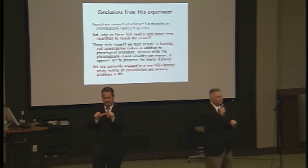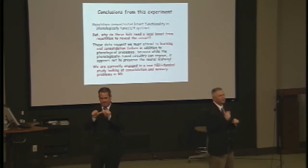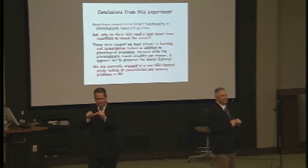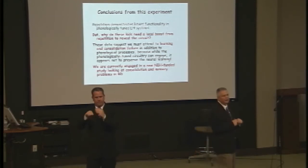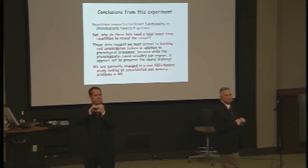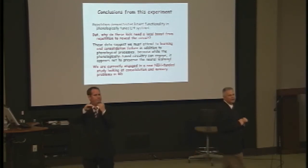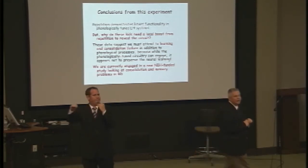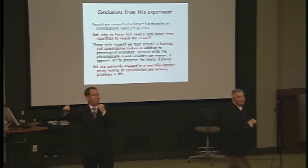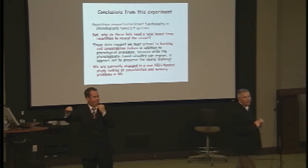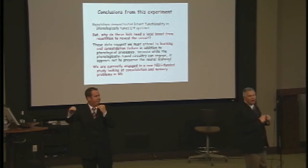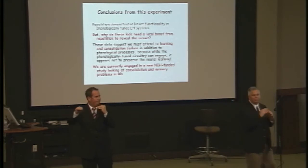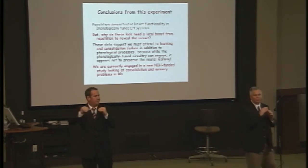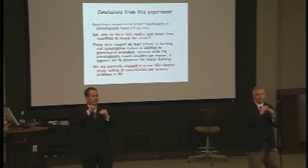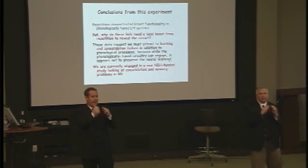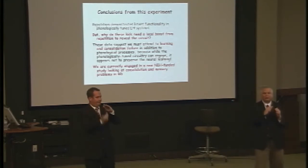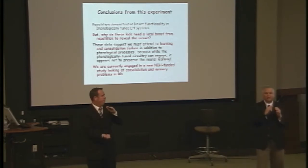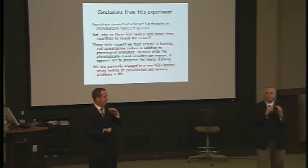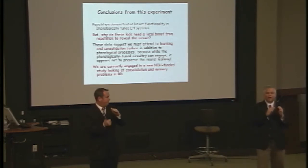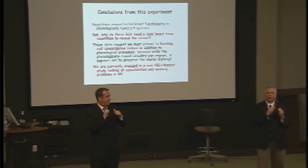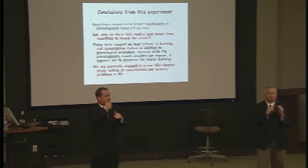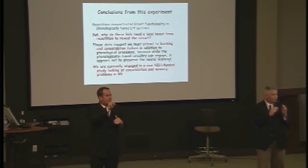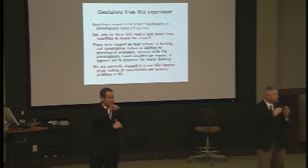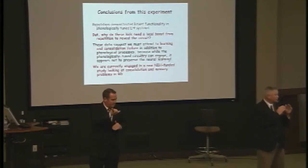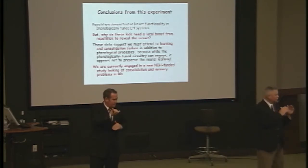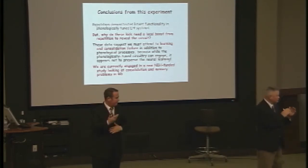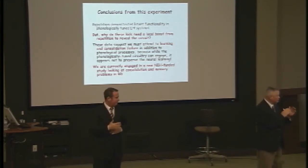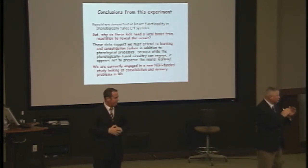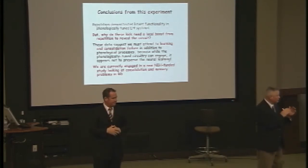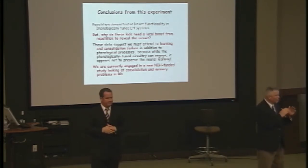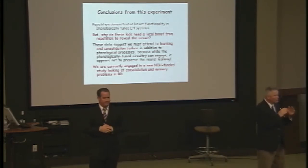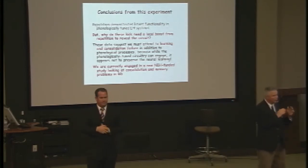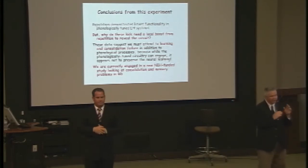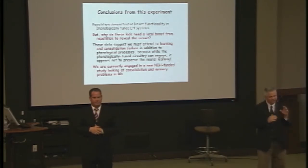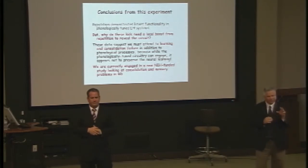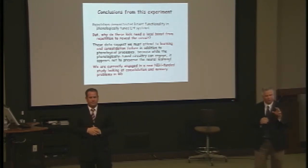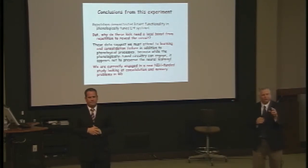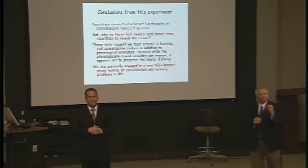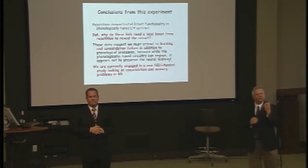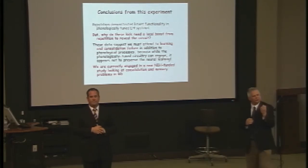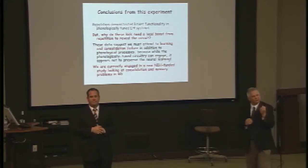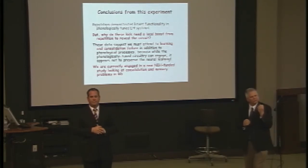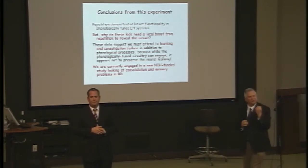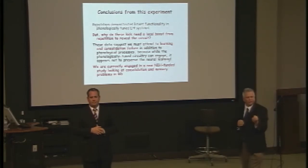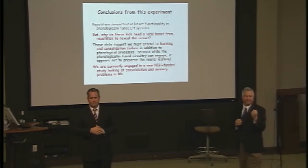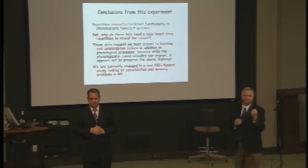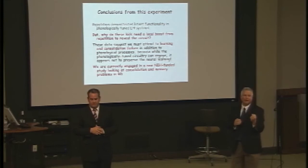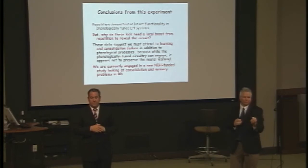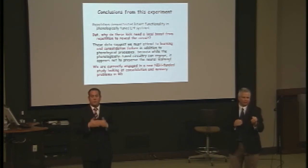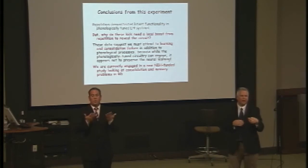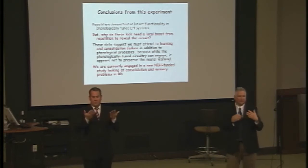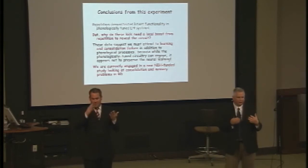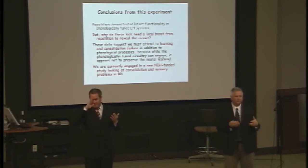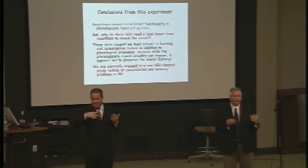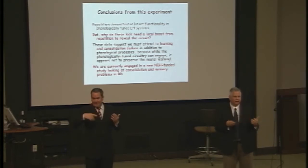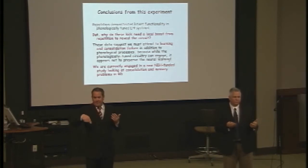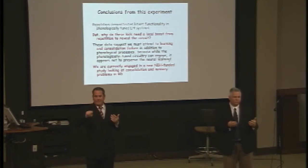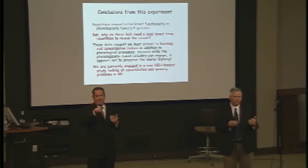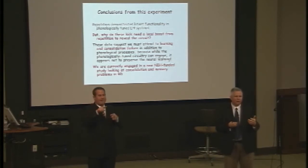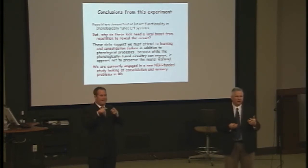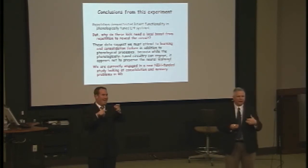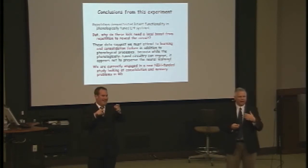knew this way ahead of me, but there are problems in these children that need to be understood in terms of learning and memory and not